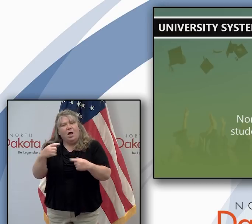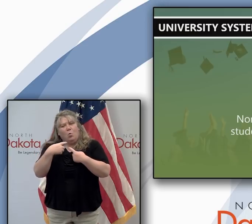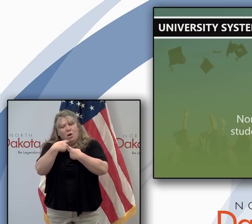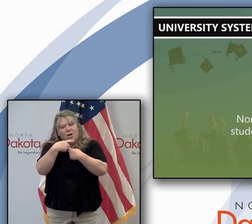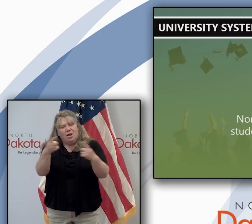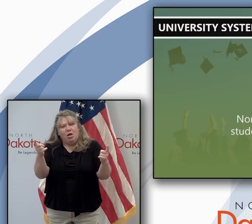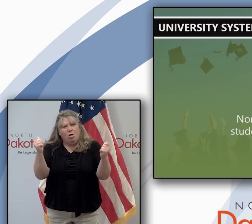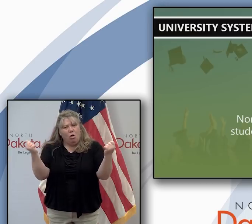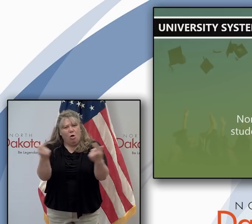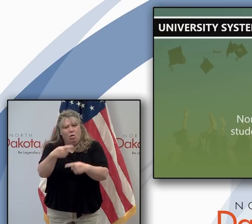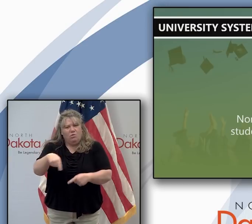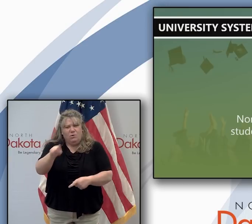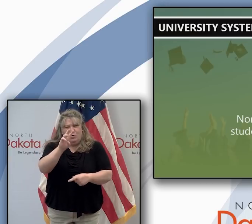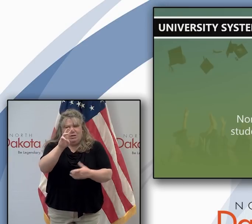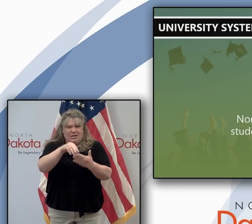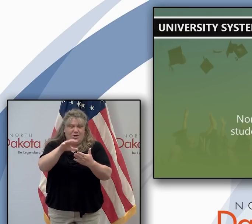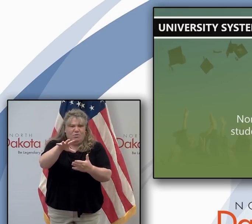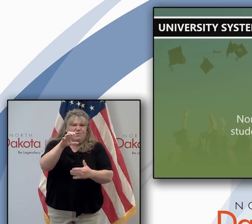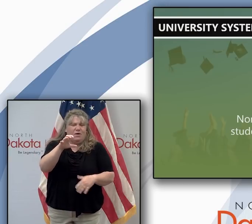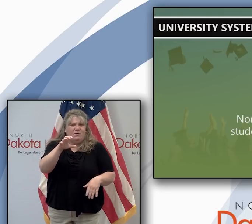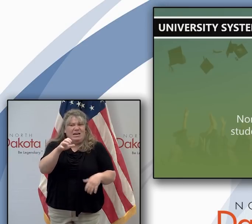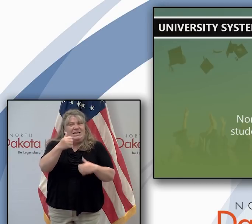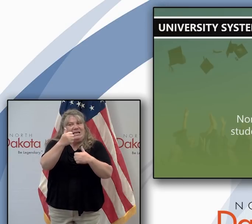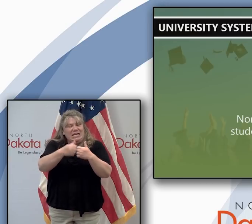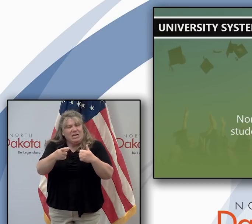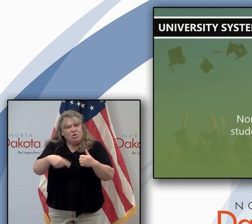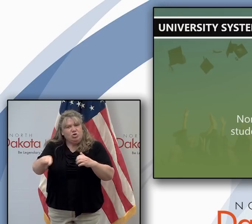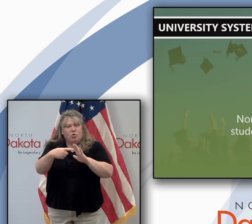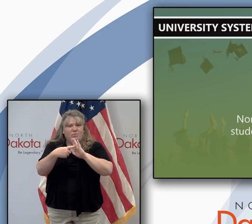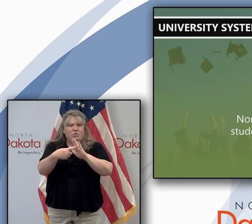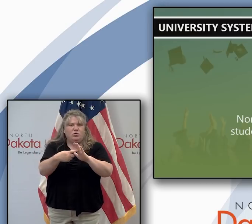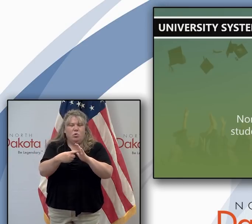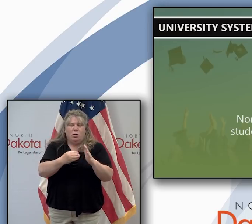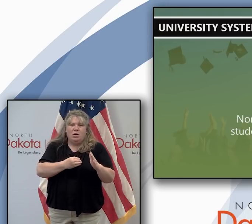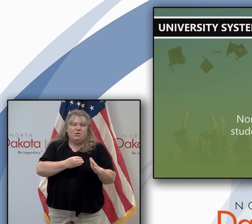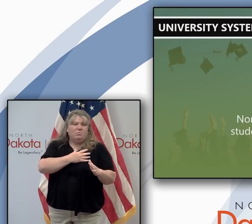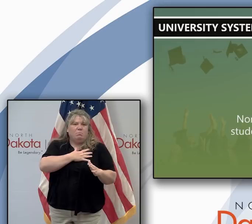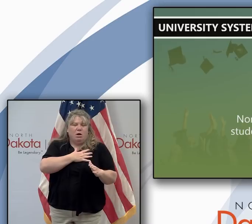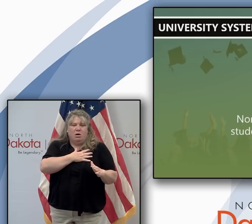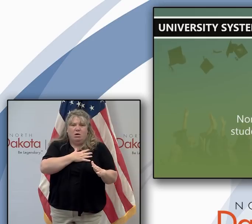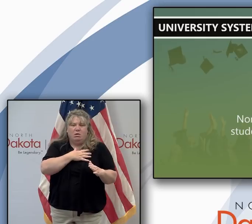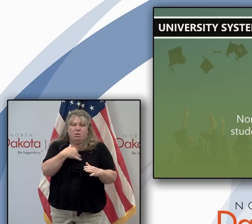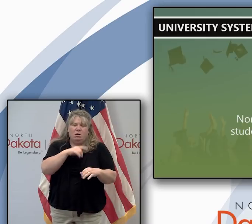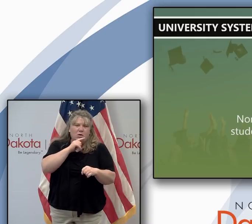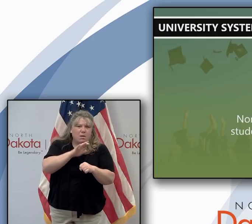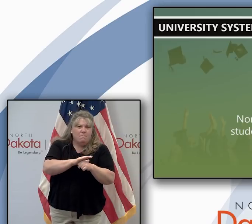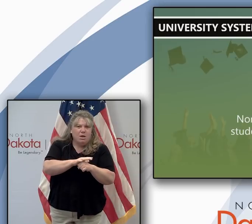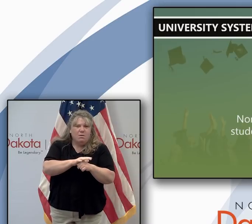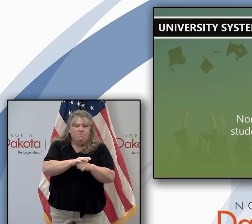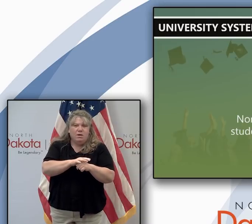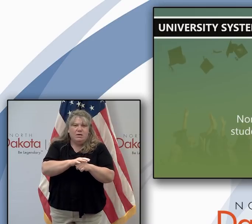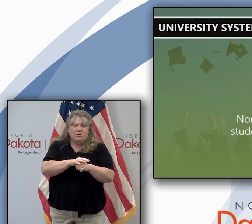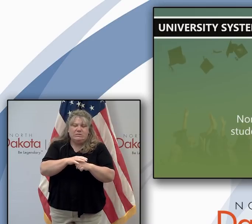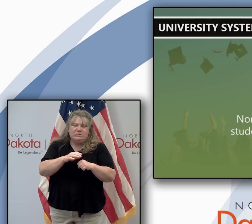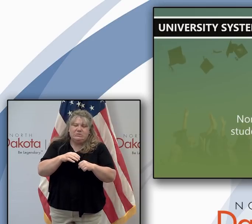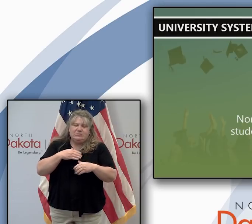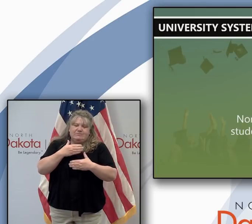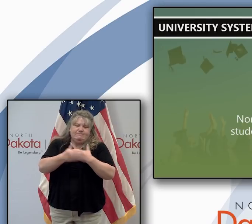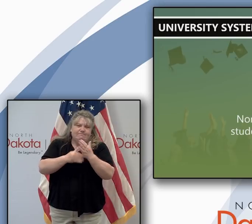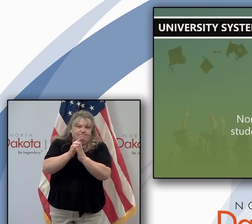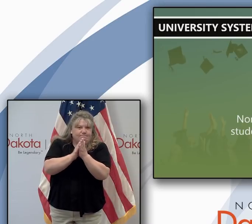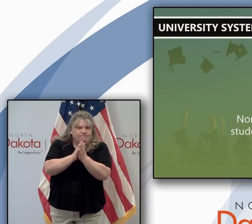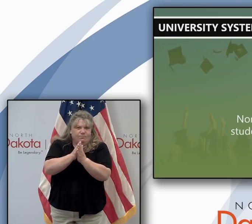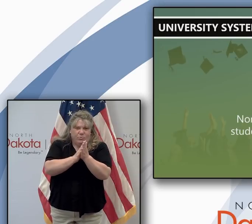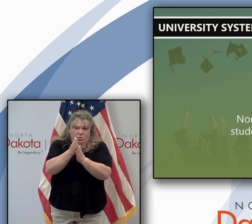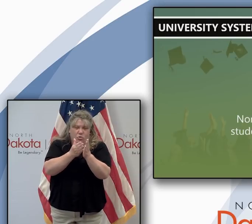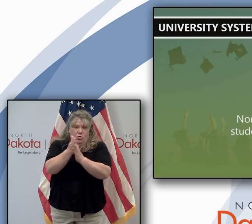all 6,500 of you, you've each demonstrated an inspiring amount of commitment, resilience, and passion through your educational